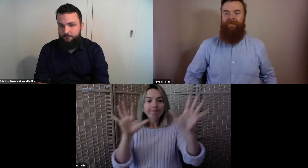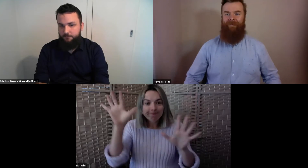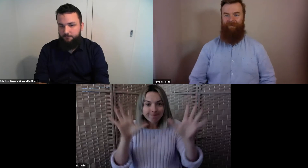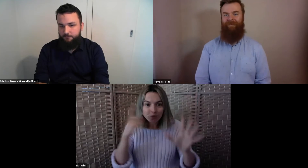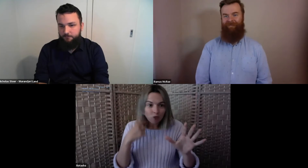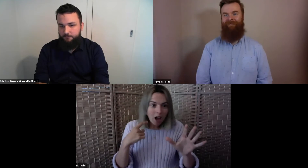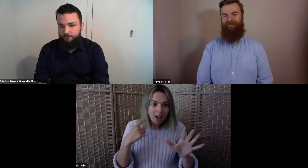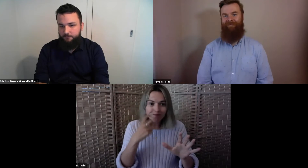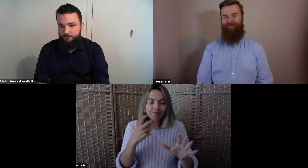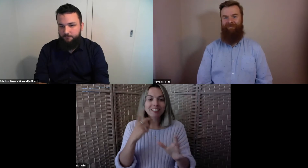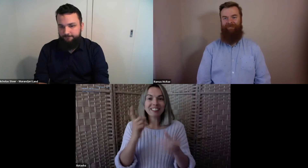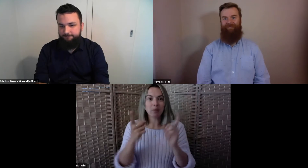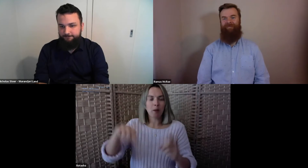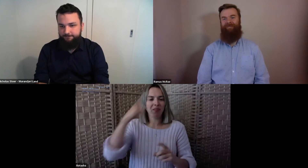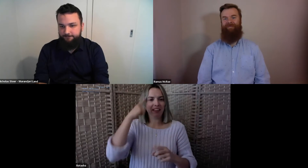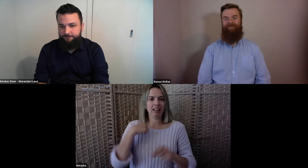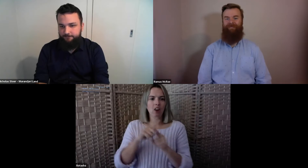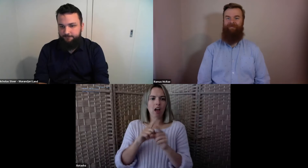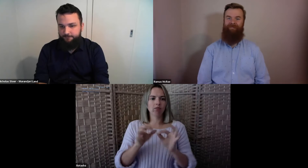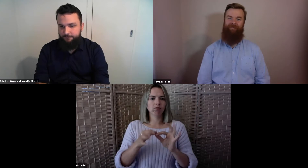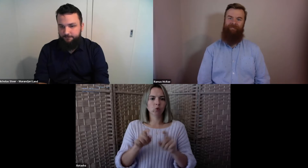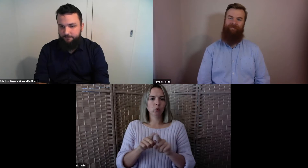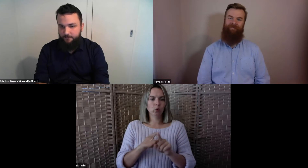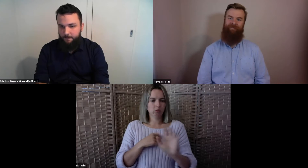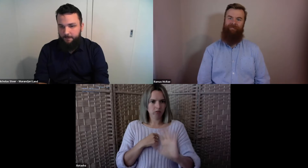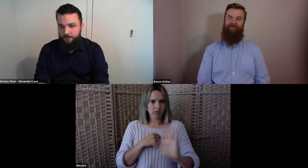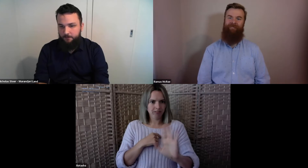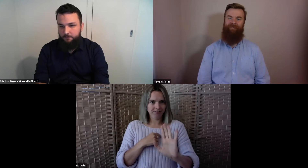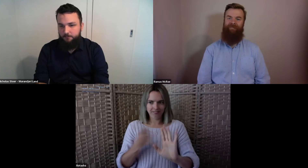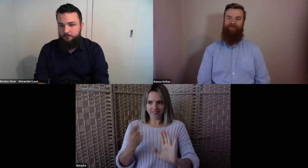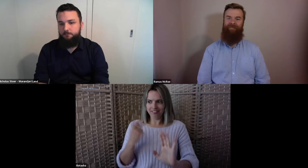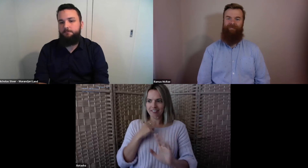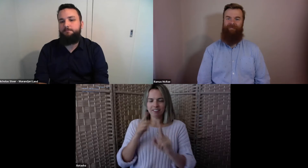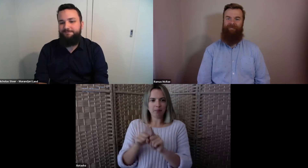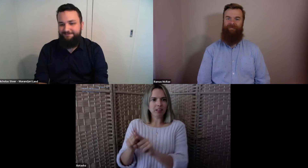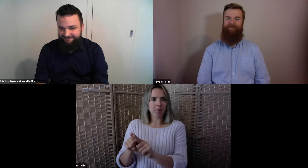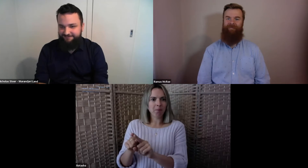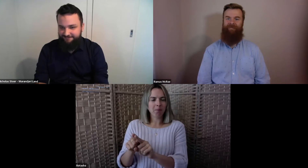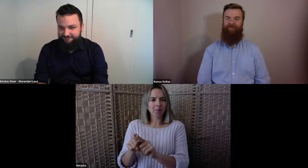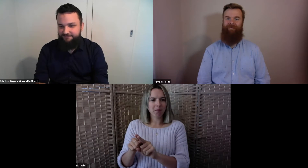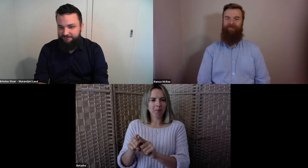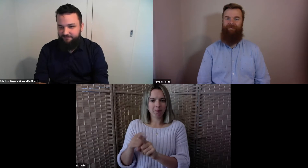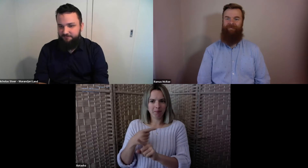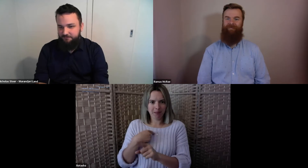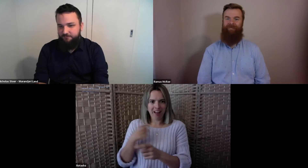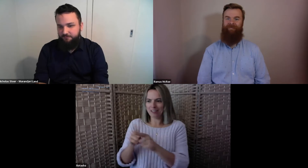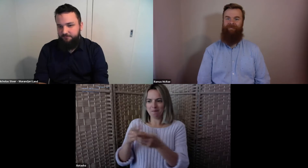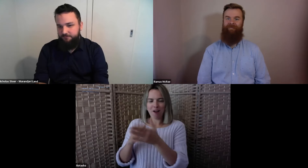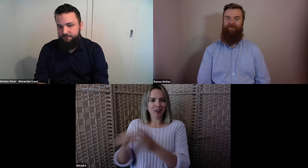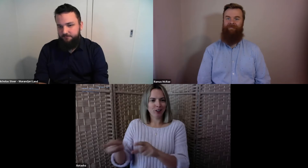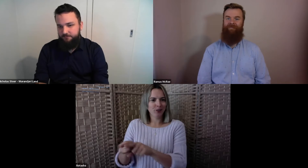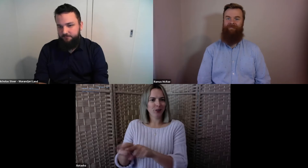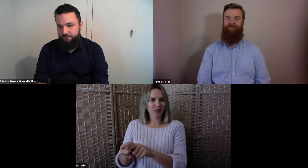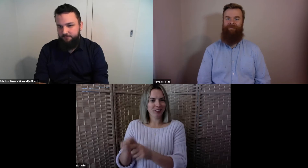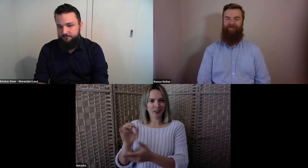of communicating, even use short messaging on my phone to communicate, like I said before, with gesture and mime. I don't want